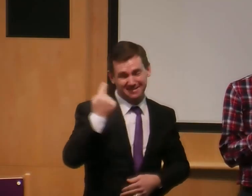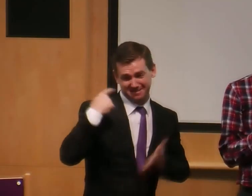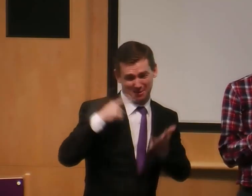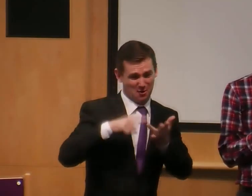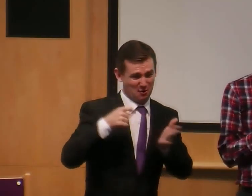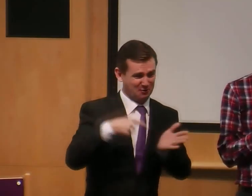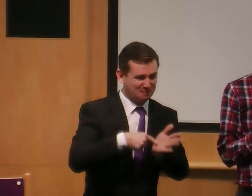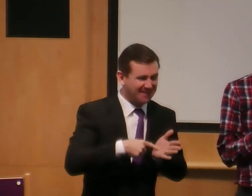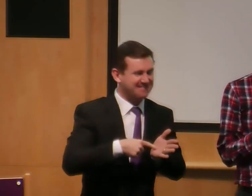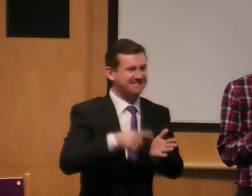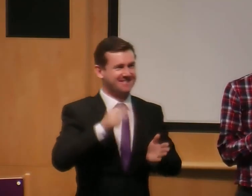And carried out the assessments,